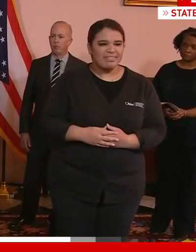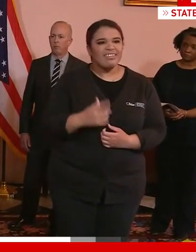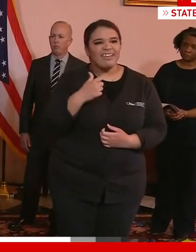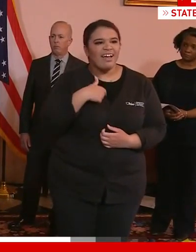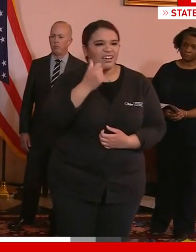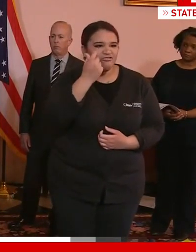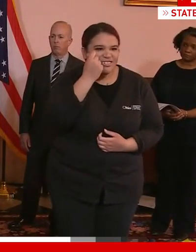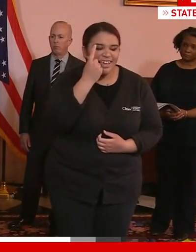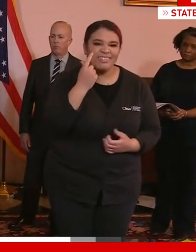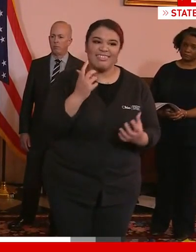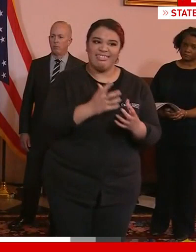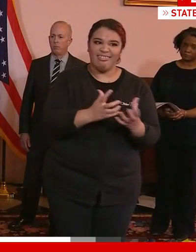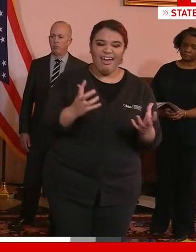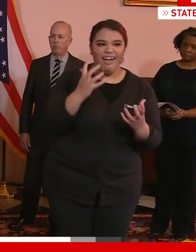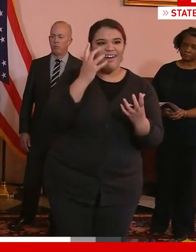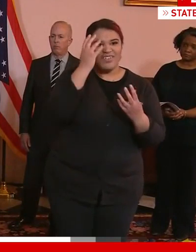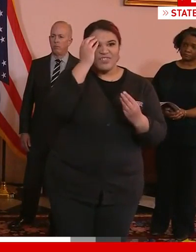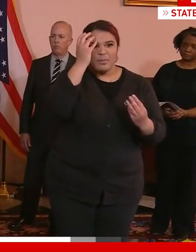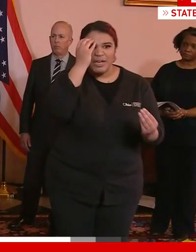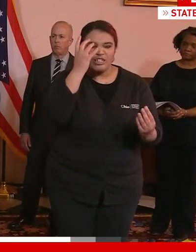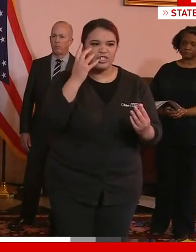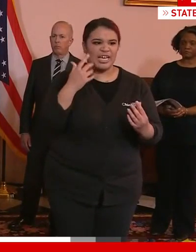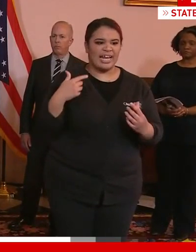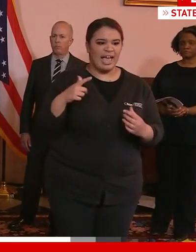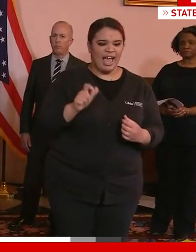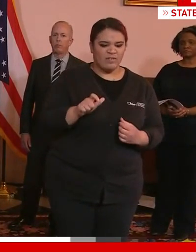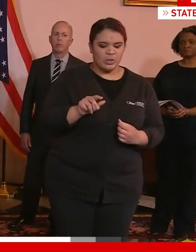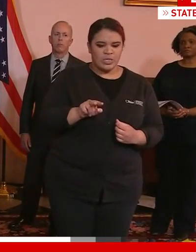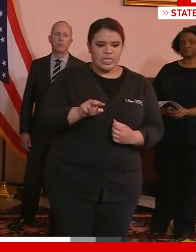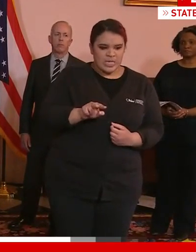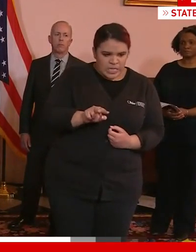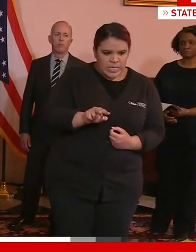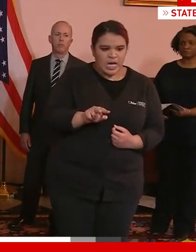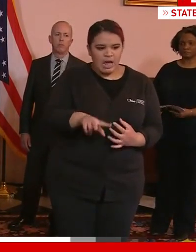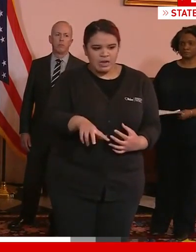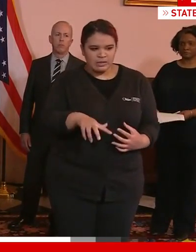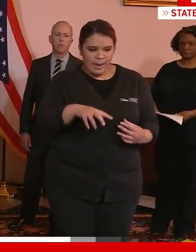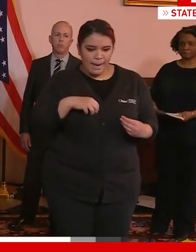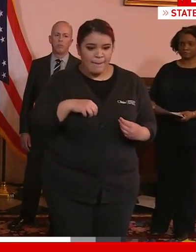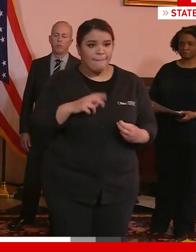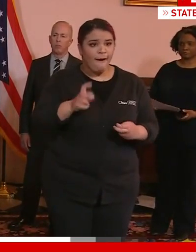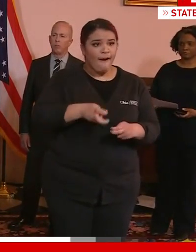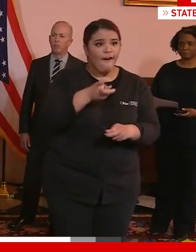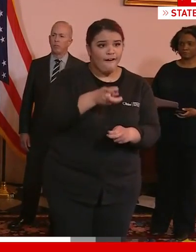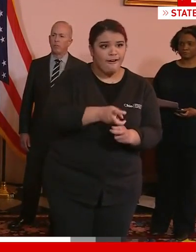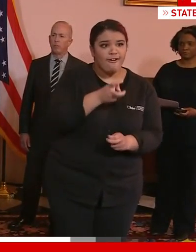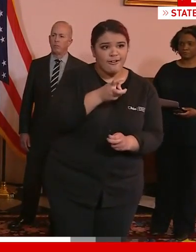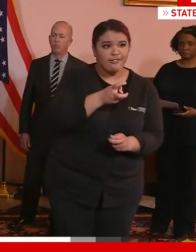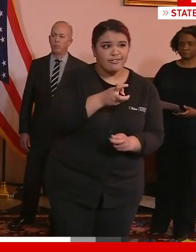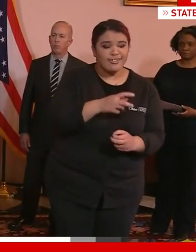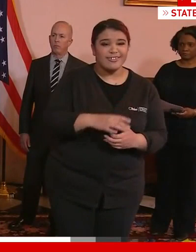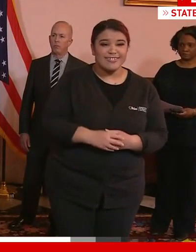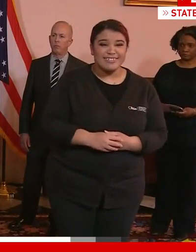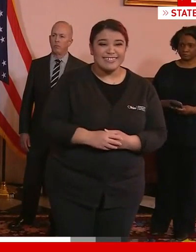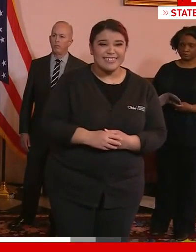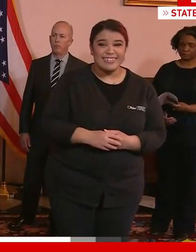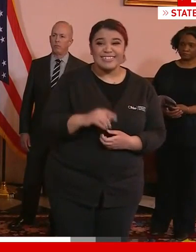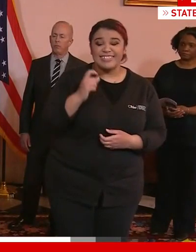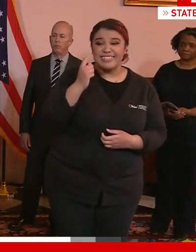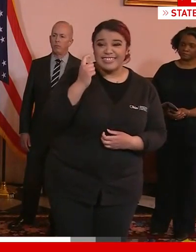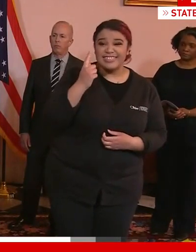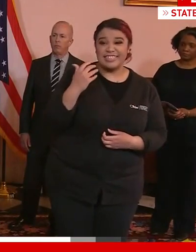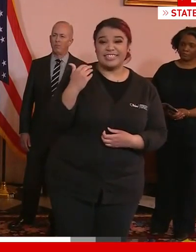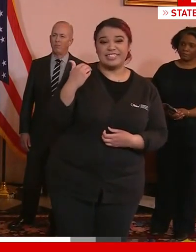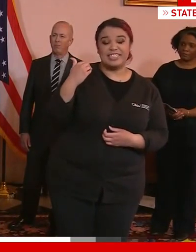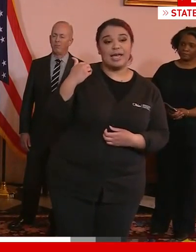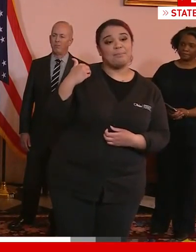tomorrow. And we are also getting the past Ohio News Network clips of sort of what have become a little bit